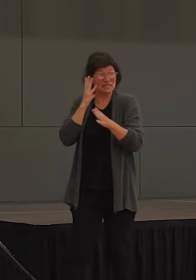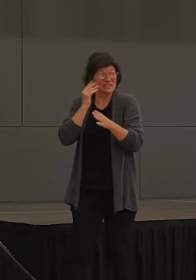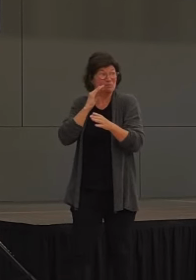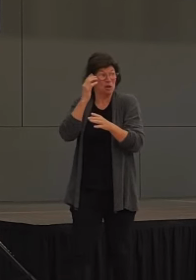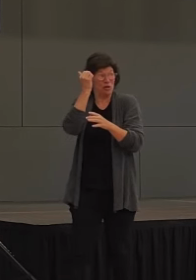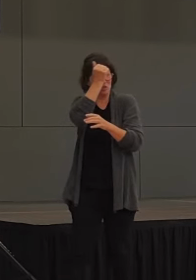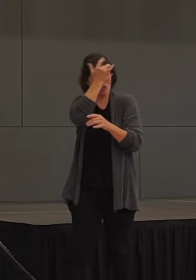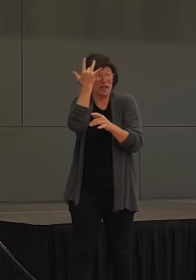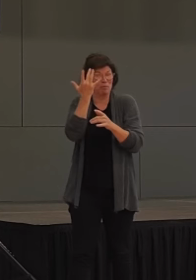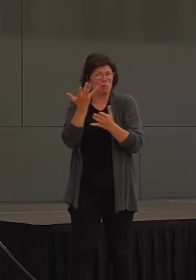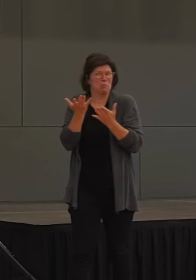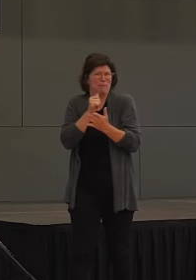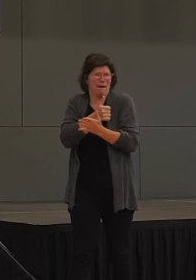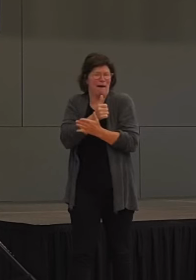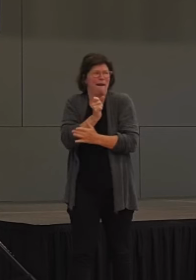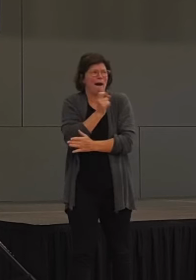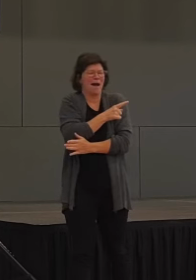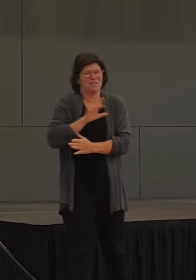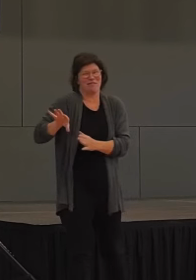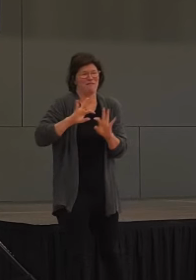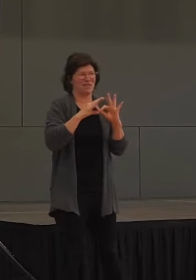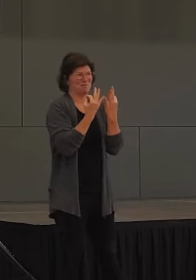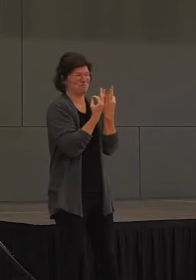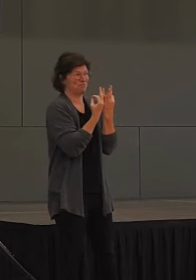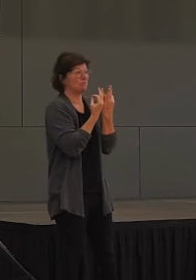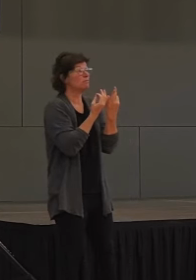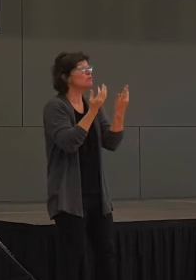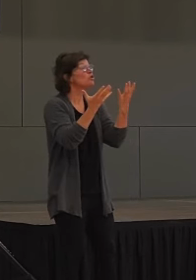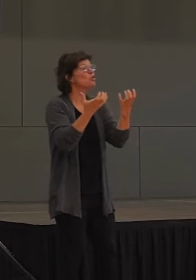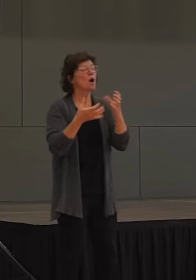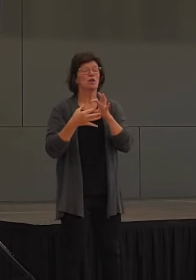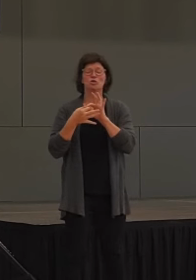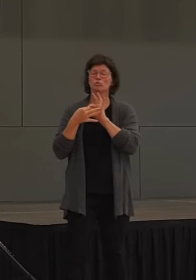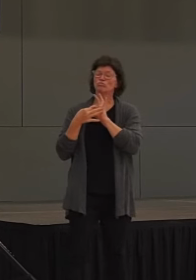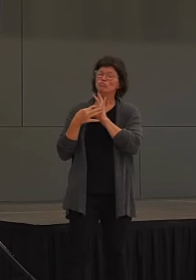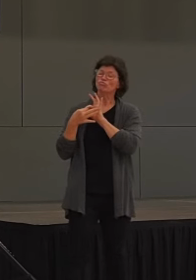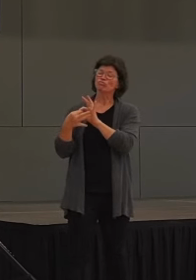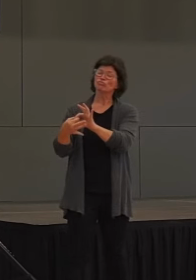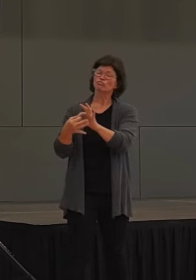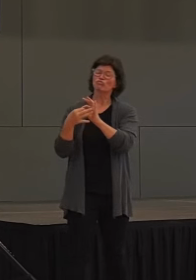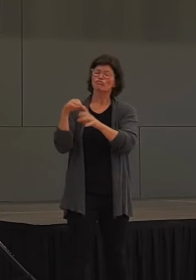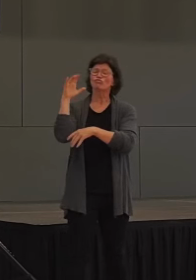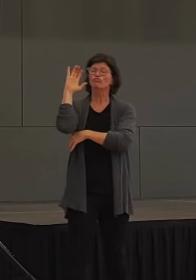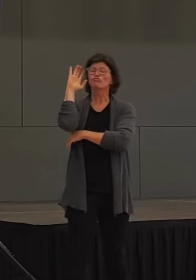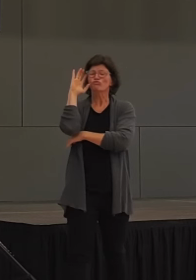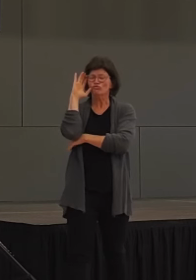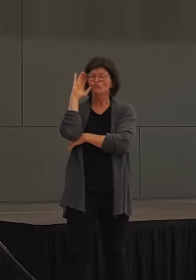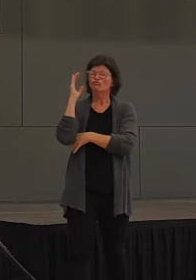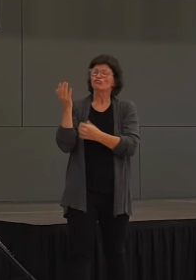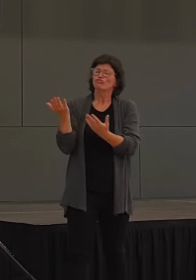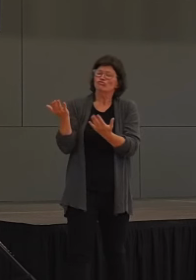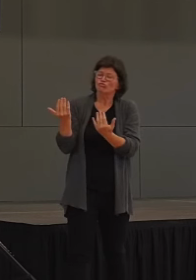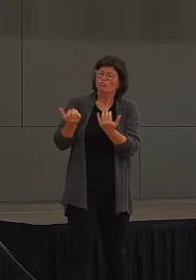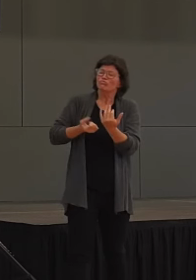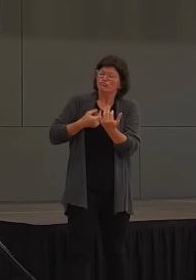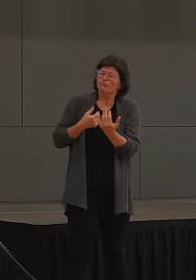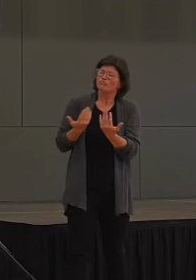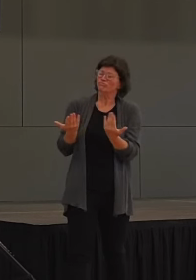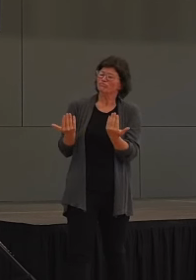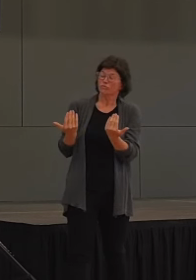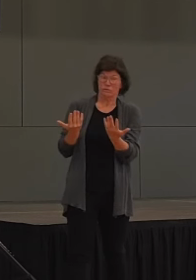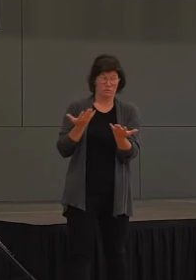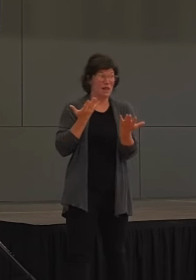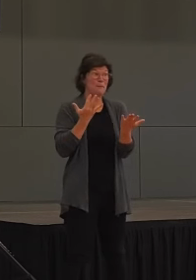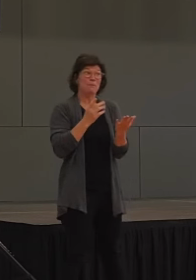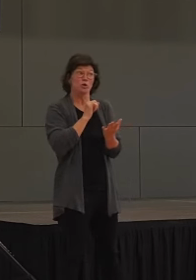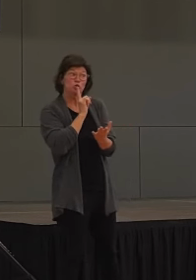out. But if you want to connect with someone and just hear whatever's on their mind, which may or may not